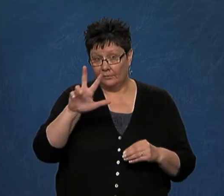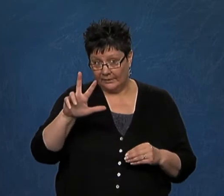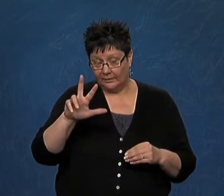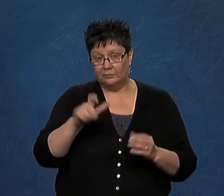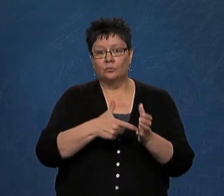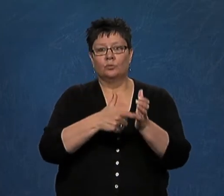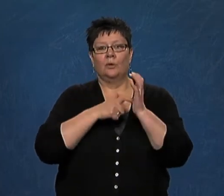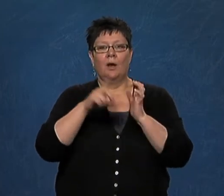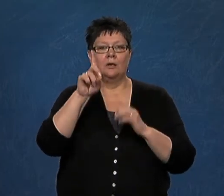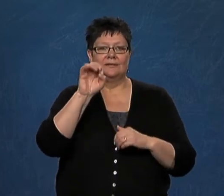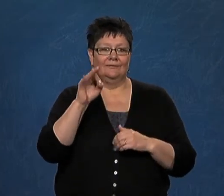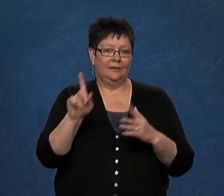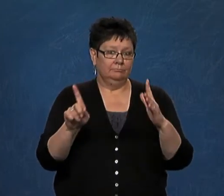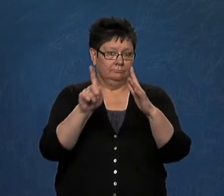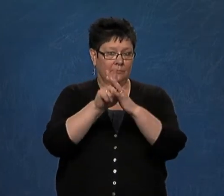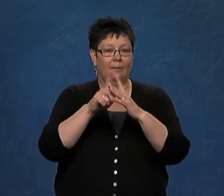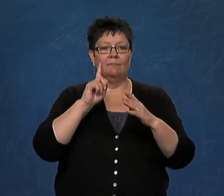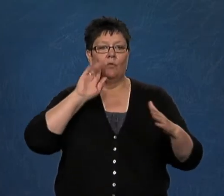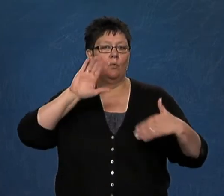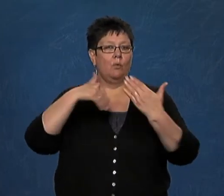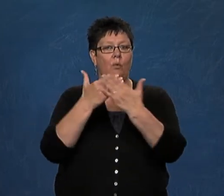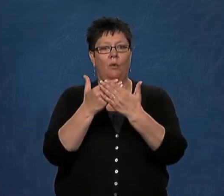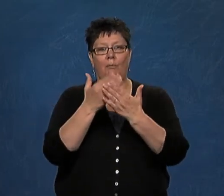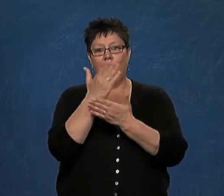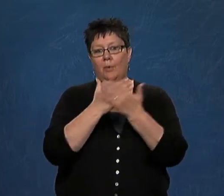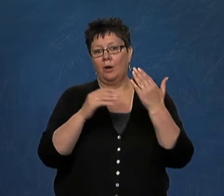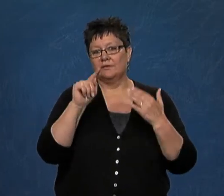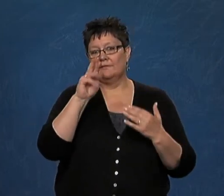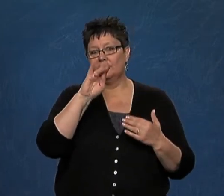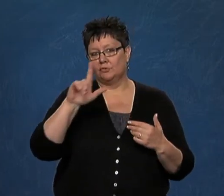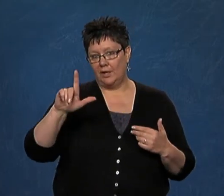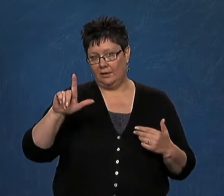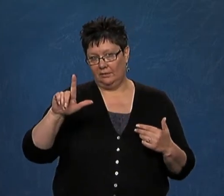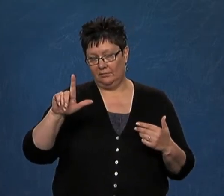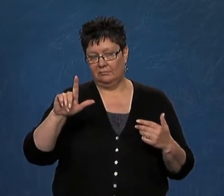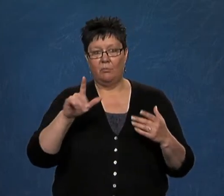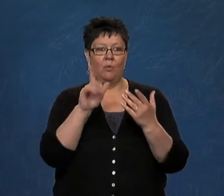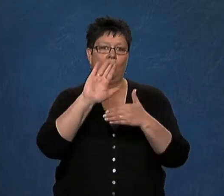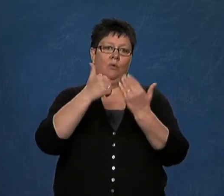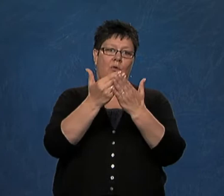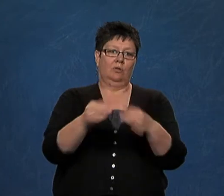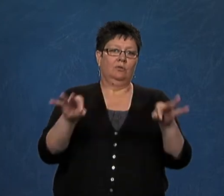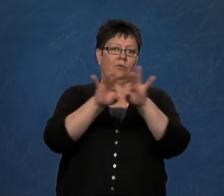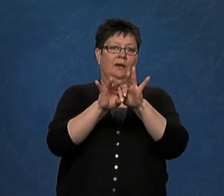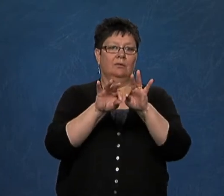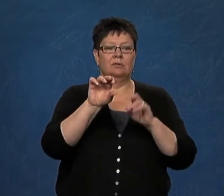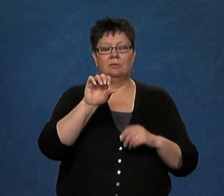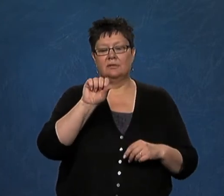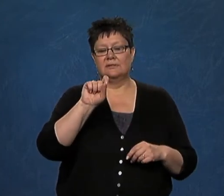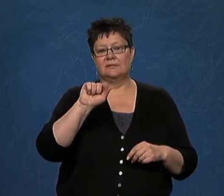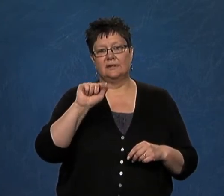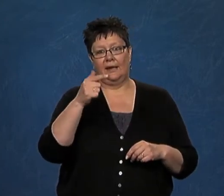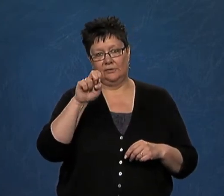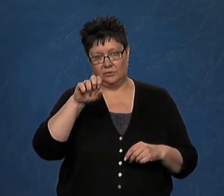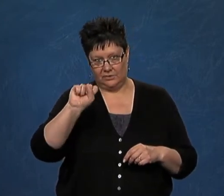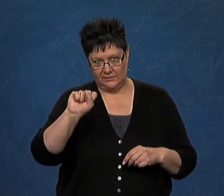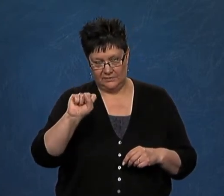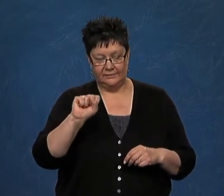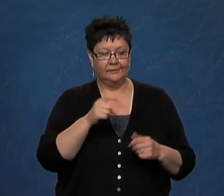So there's rule number 43 says the defendant may have to show up to all of the trial for the